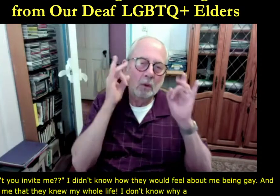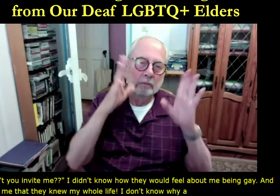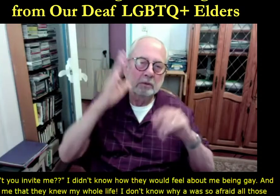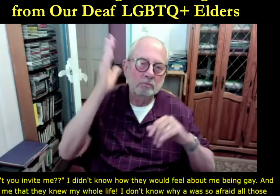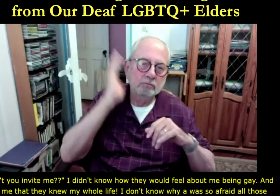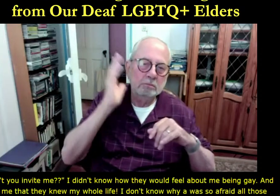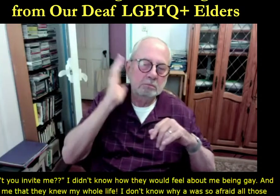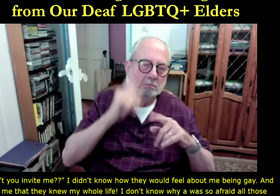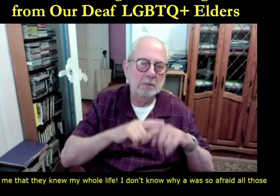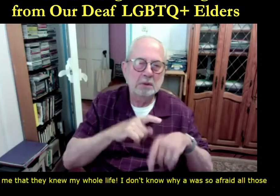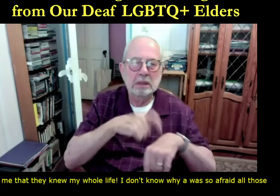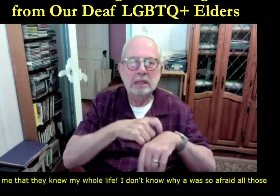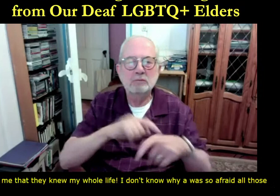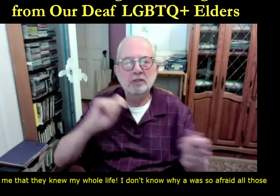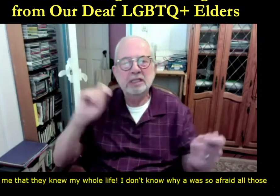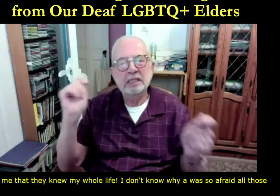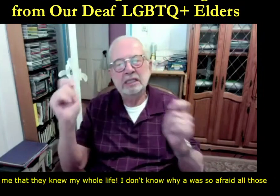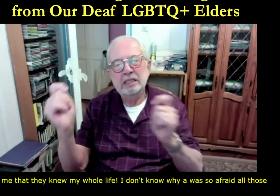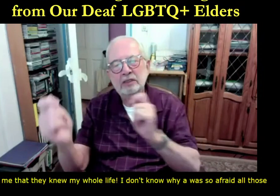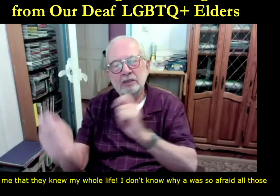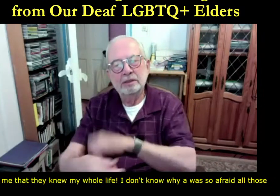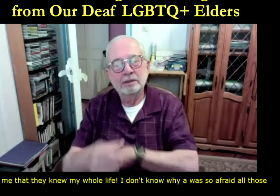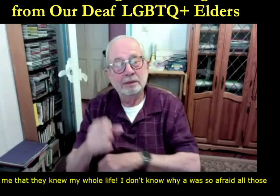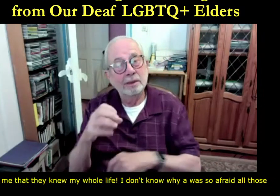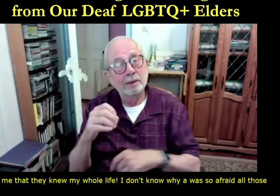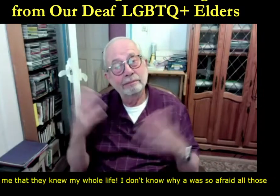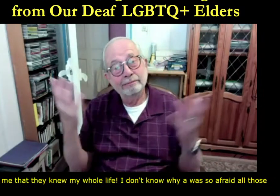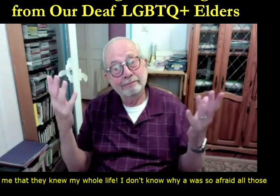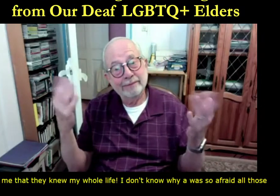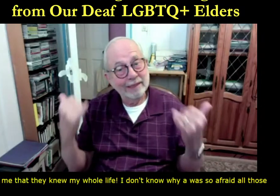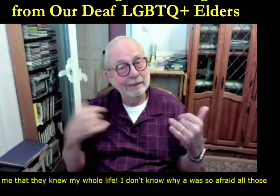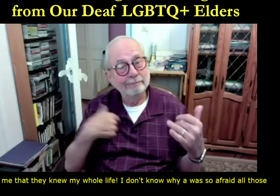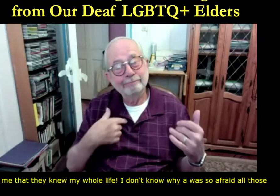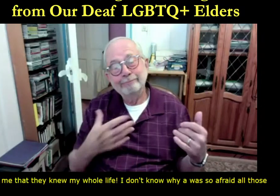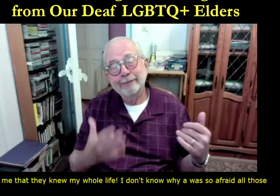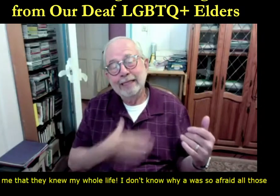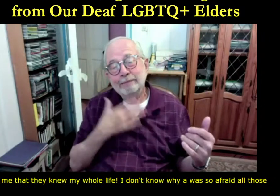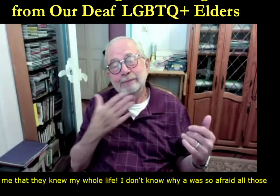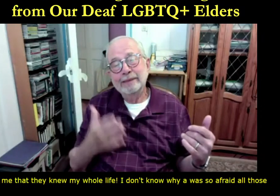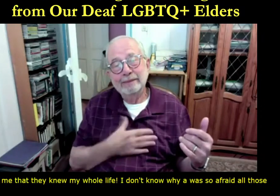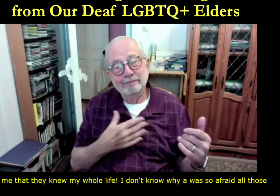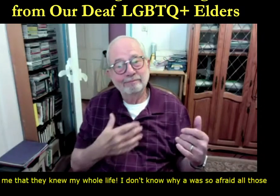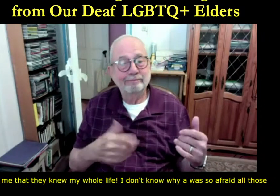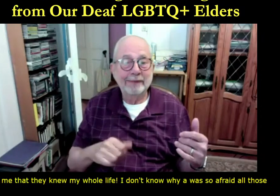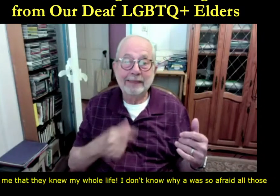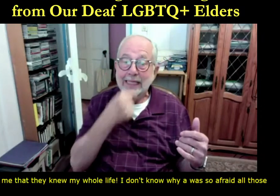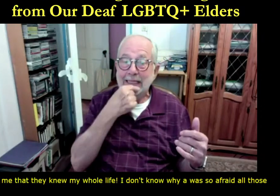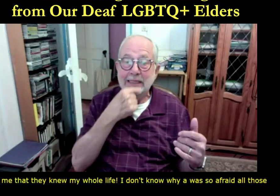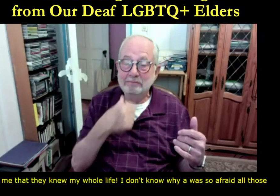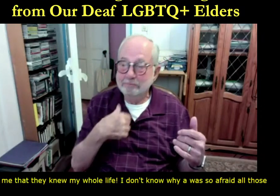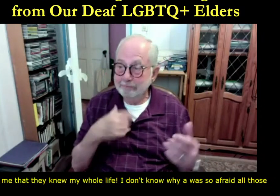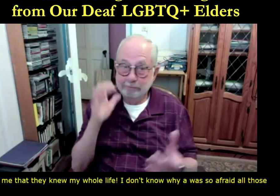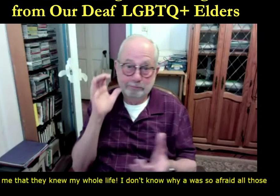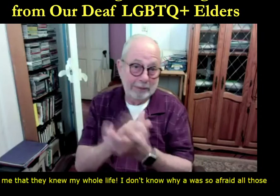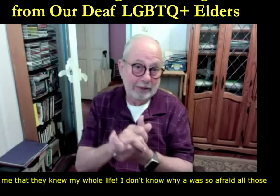police raiding these different places where gay people would meet now things have changed and i am much happier